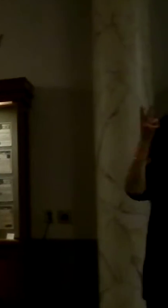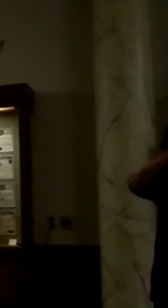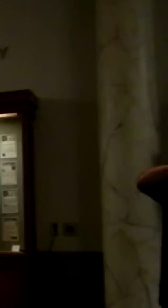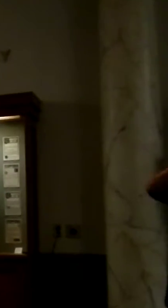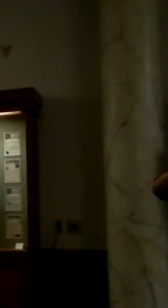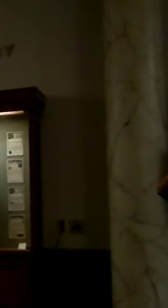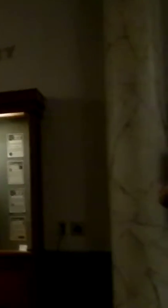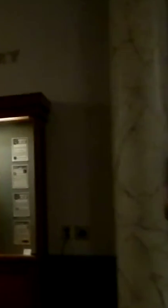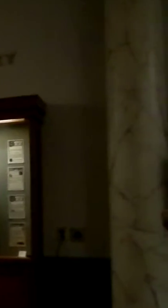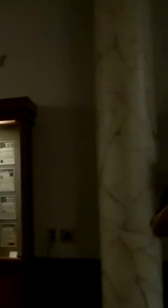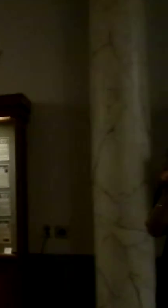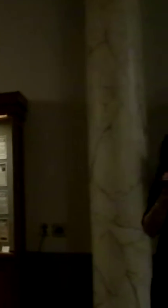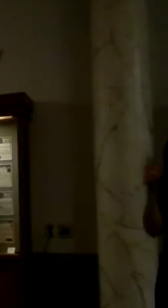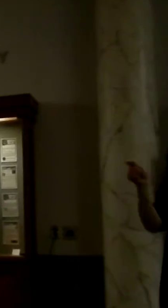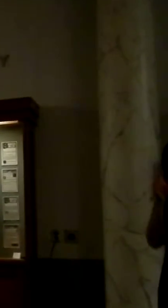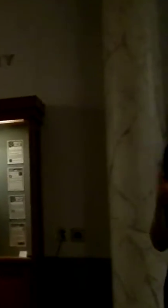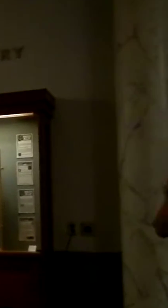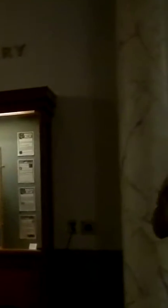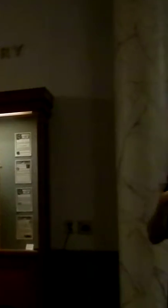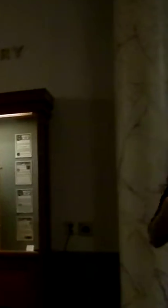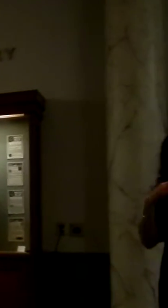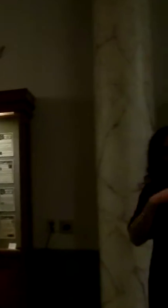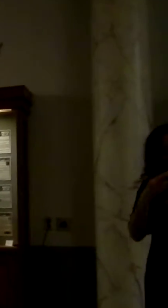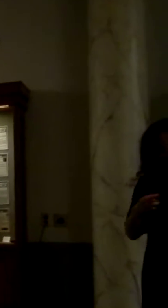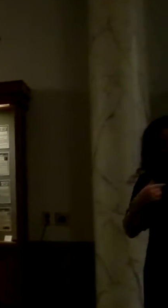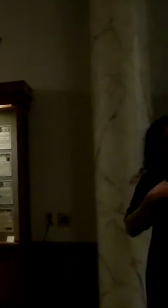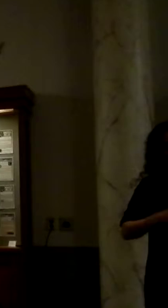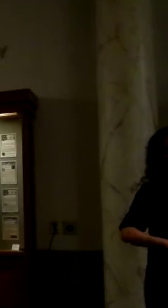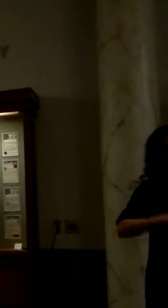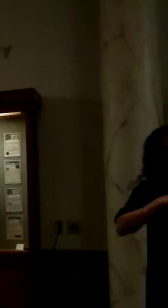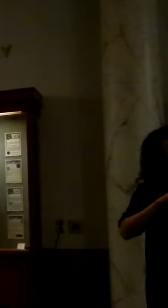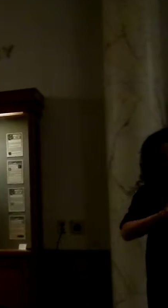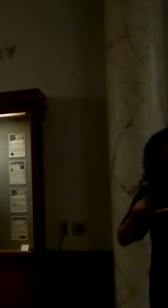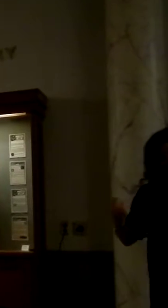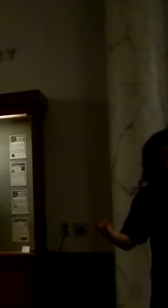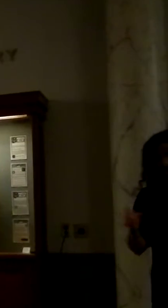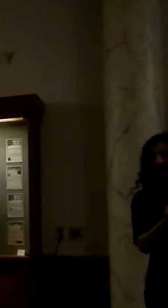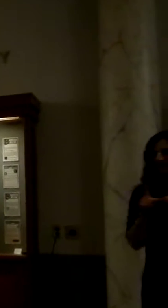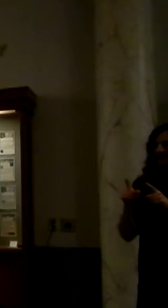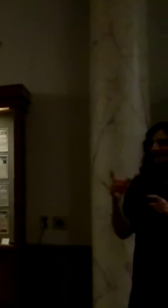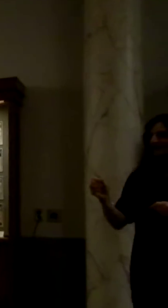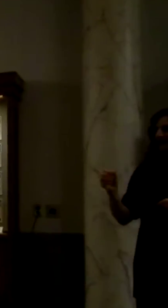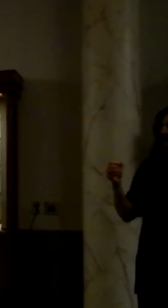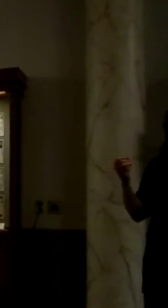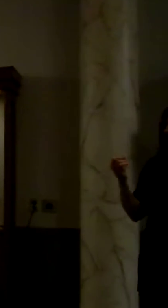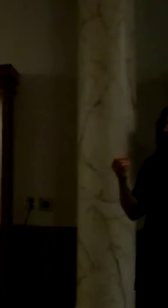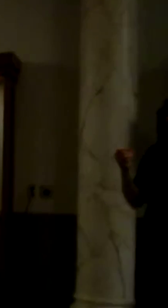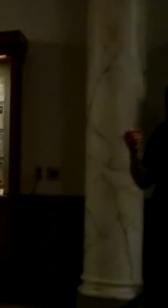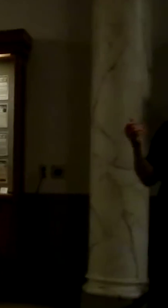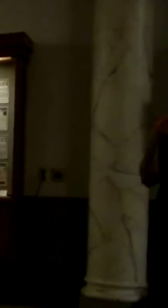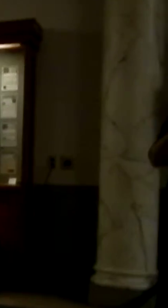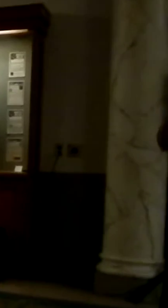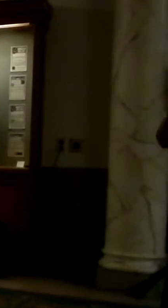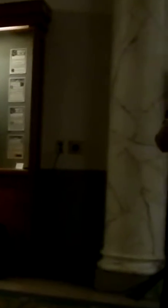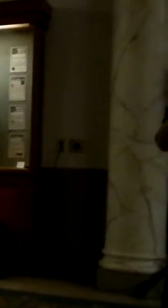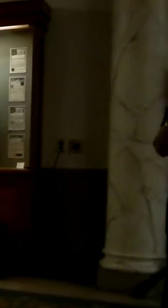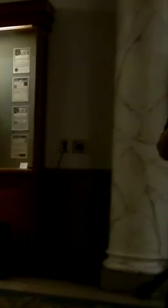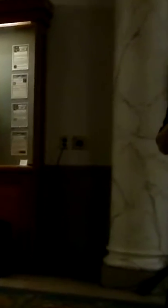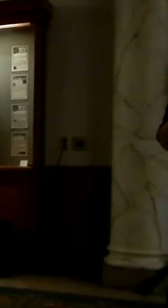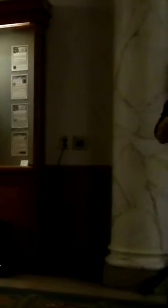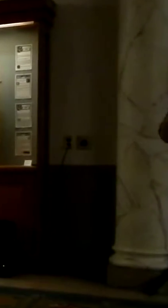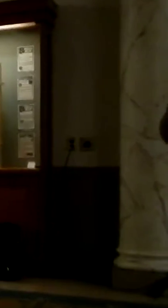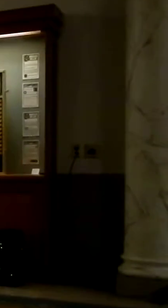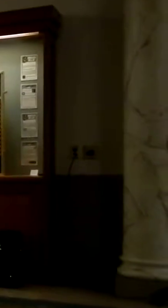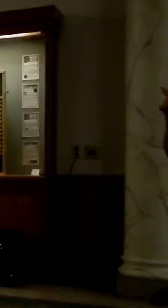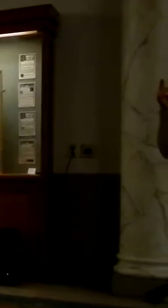being the manager of volunteer resources, which I'm very proud of. And I just want to just give some quick thank yous and also